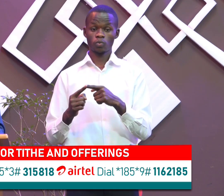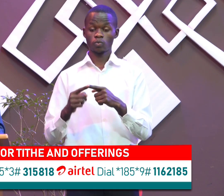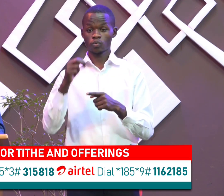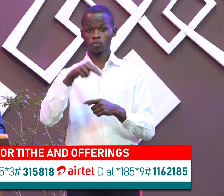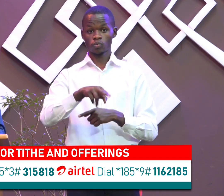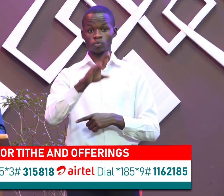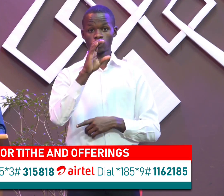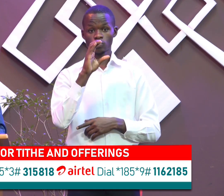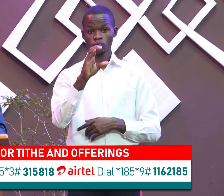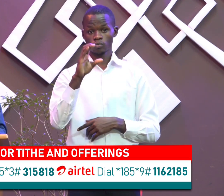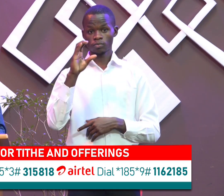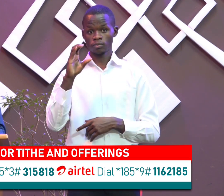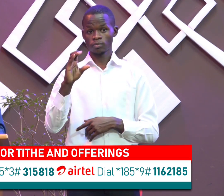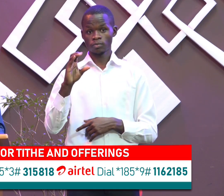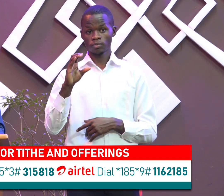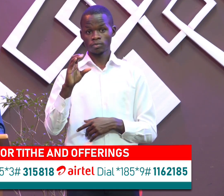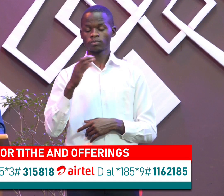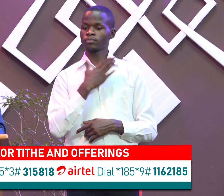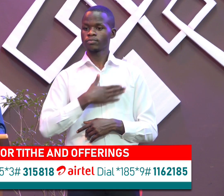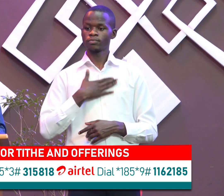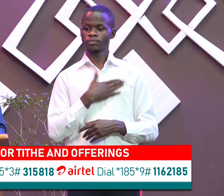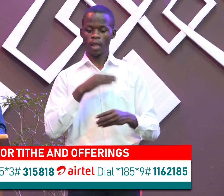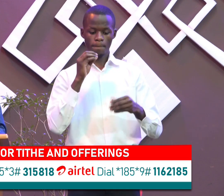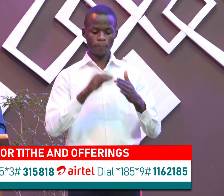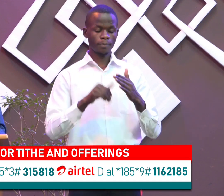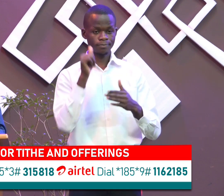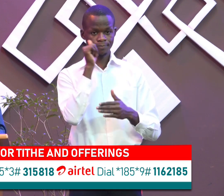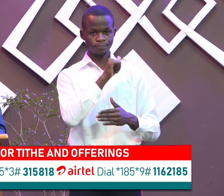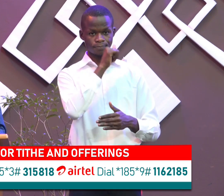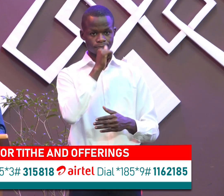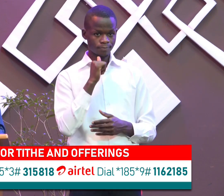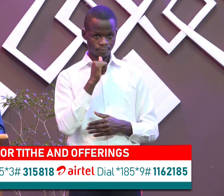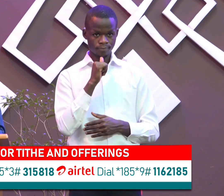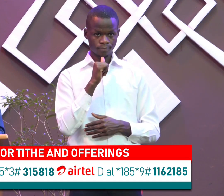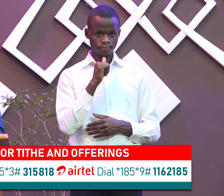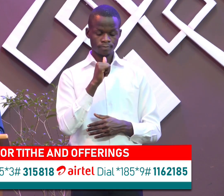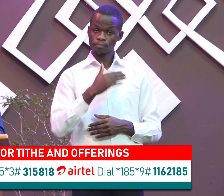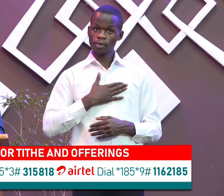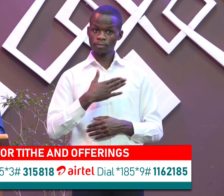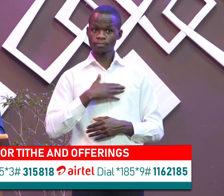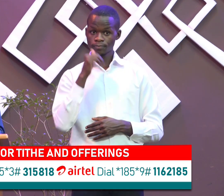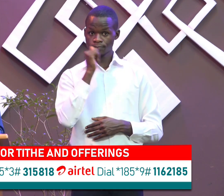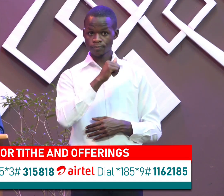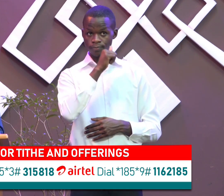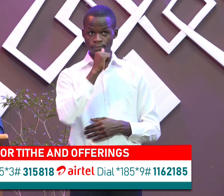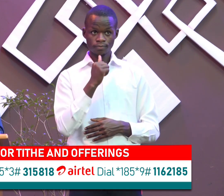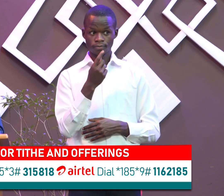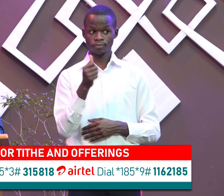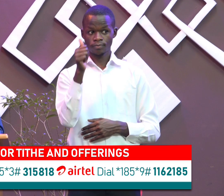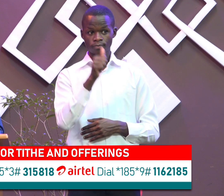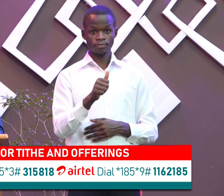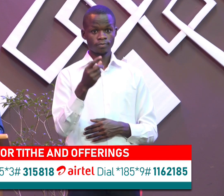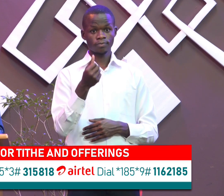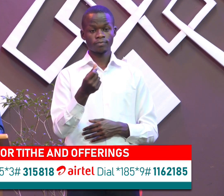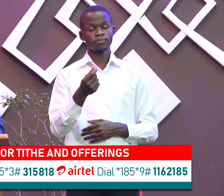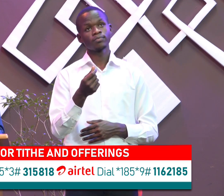United Christian Center please enter your pin nte kam pin area mobile money yange nte